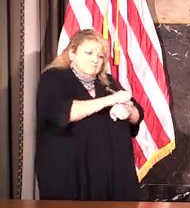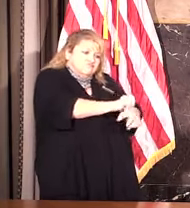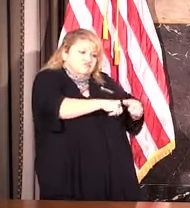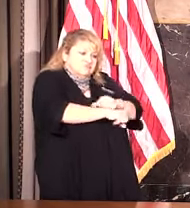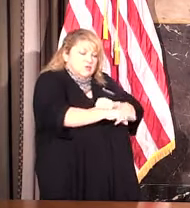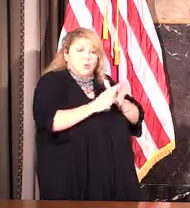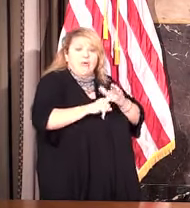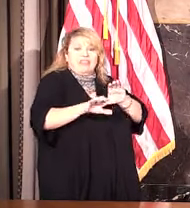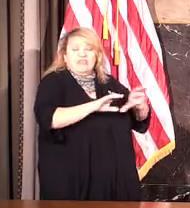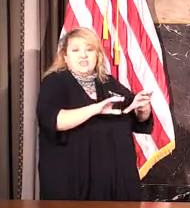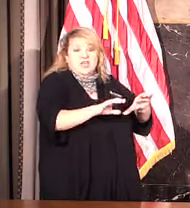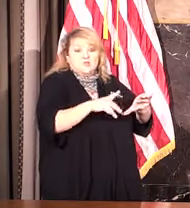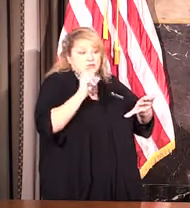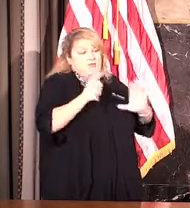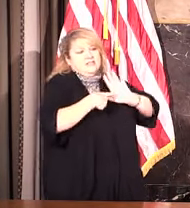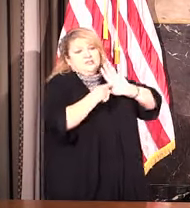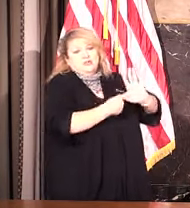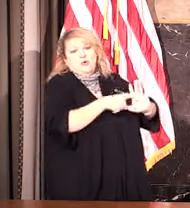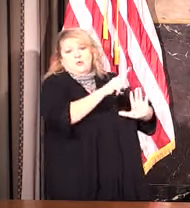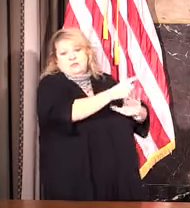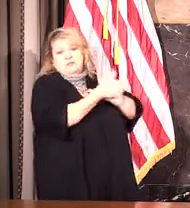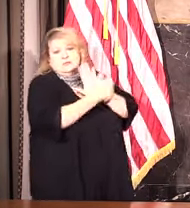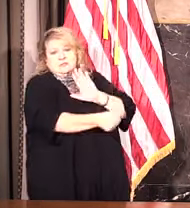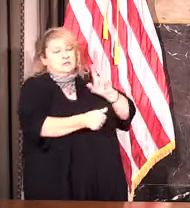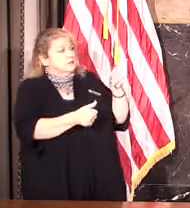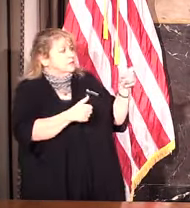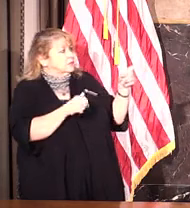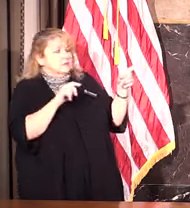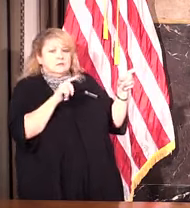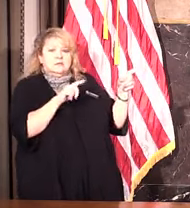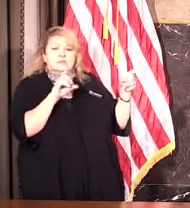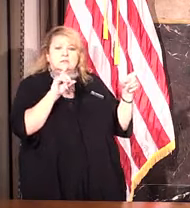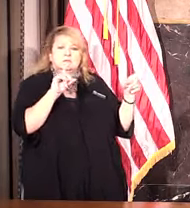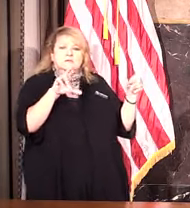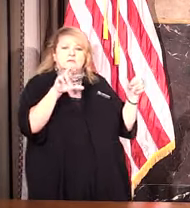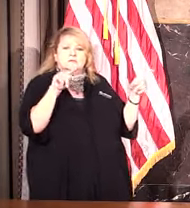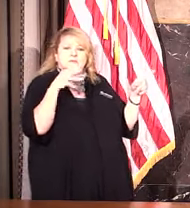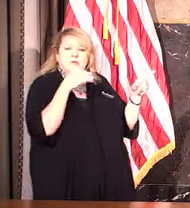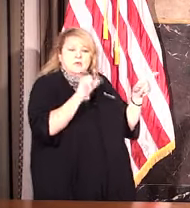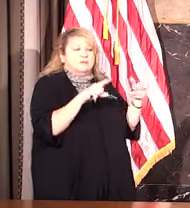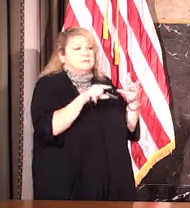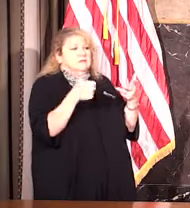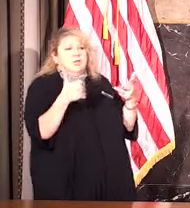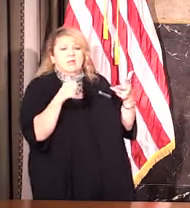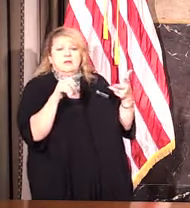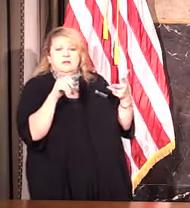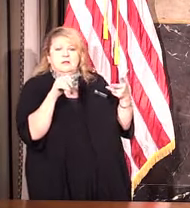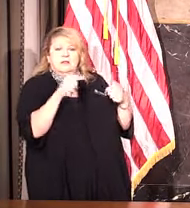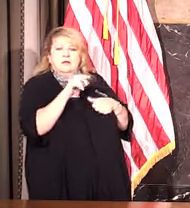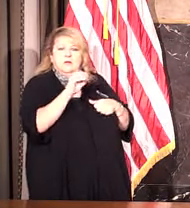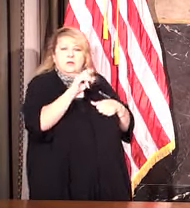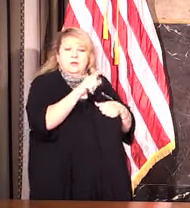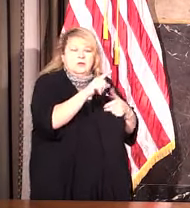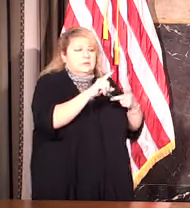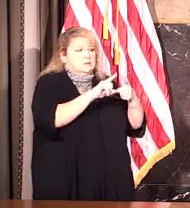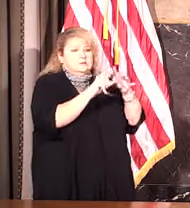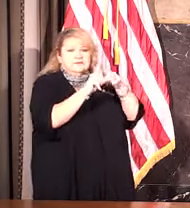your colleagues at Lady of the Lake, and Dr. O'Neill, and everyone else, just tremendous service to the community. I know every hospital in the state has done